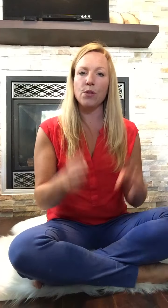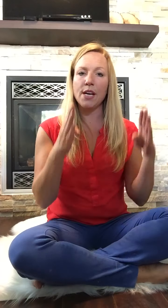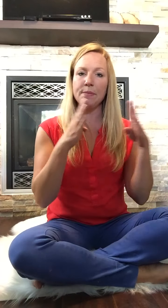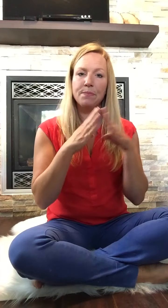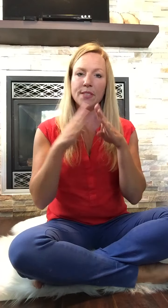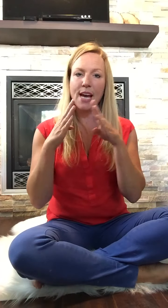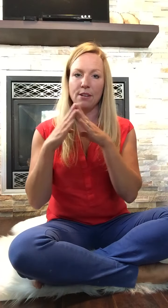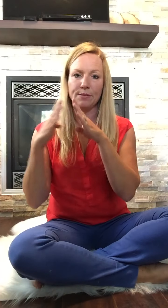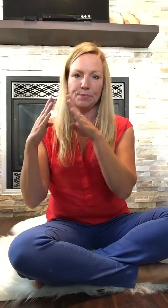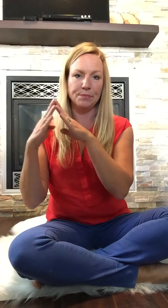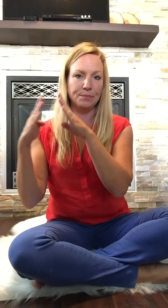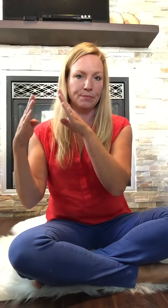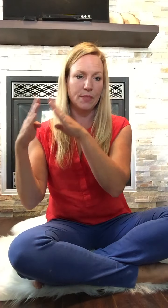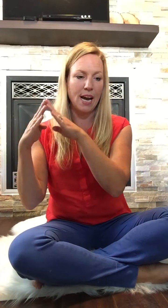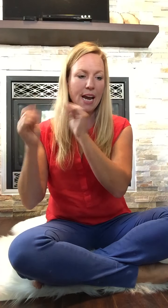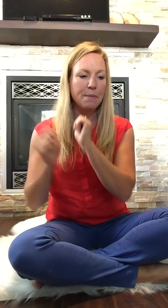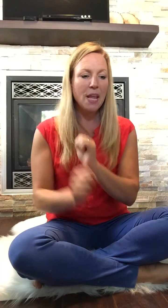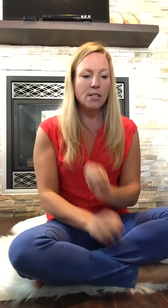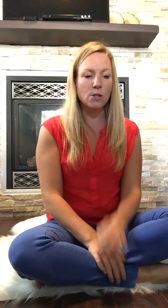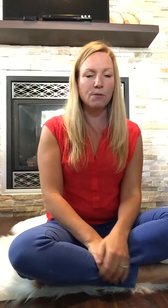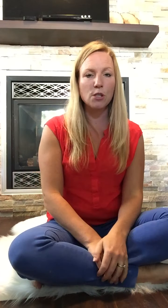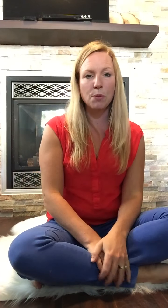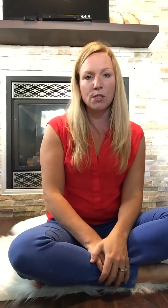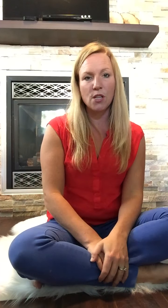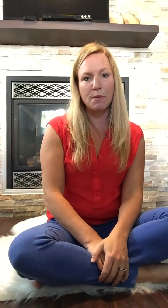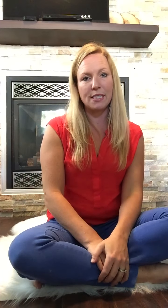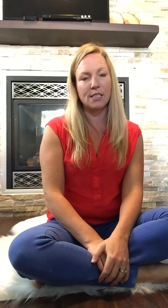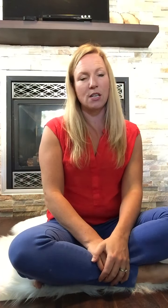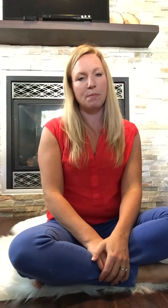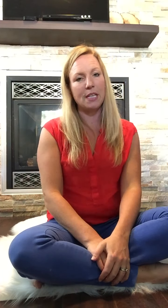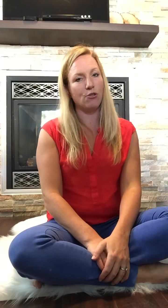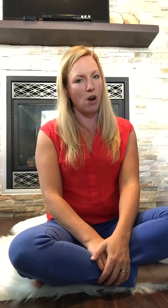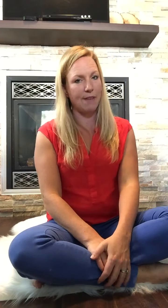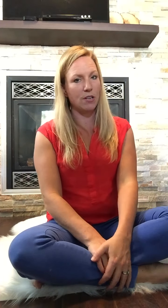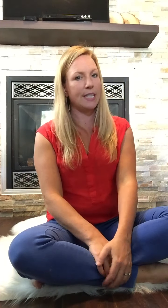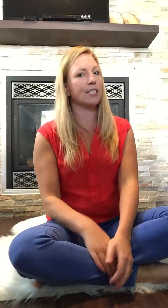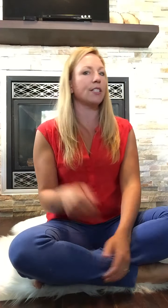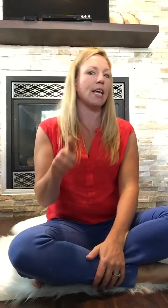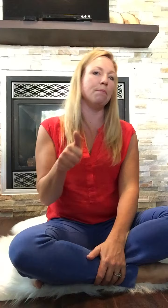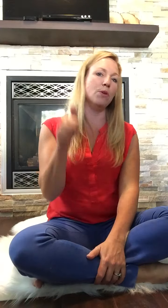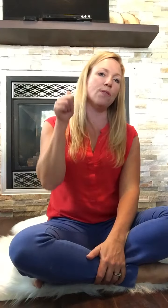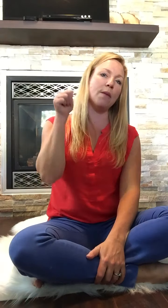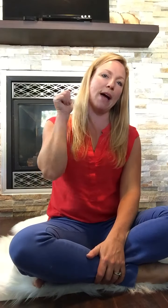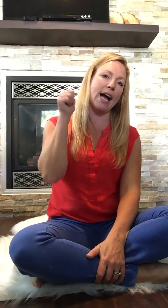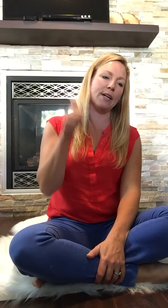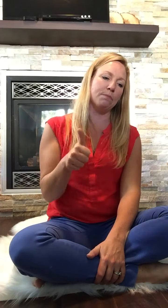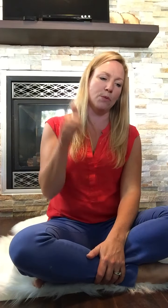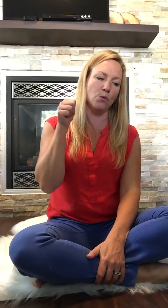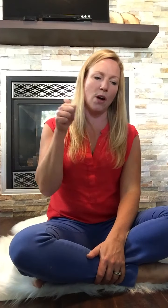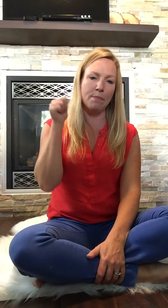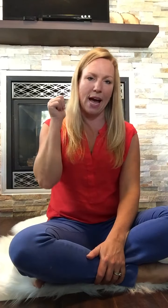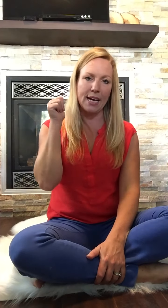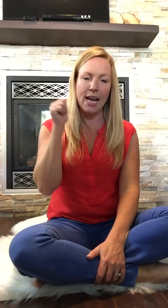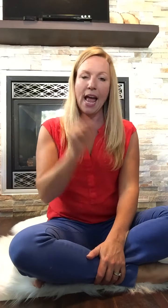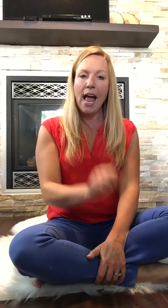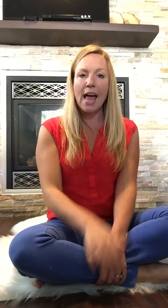the town. Okay, so the first person on the bus is going to be the driver, and he's going to say, move on back, move on back. And